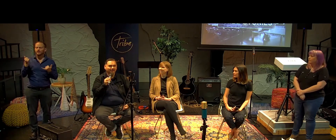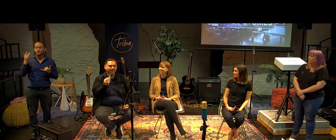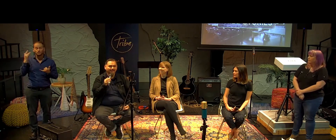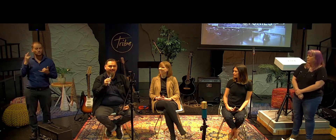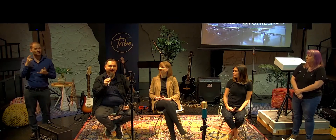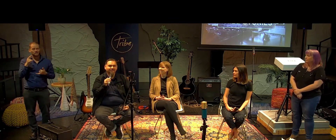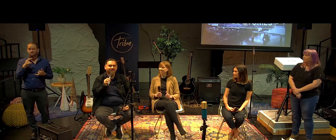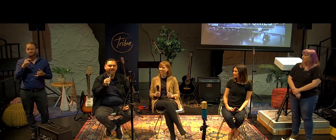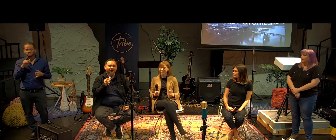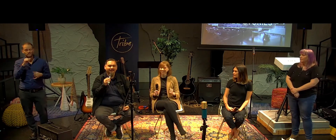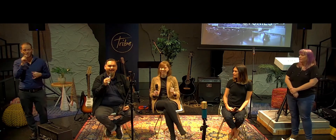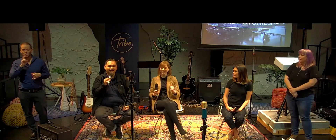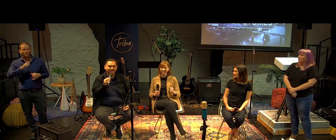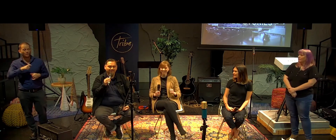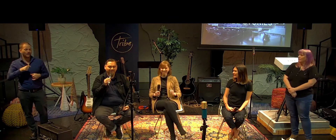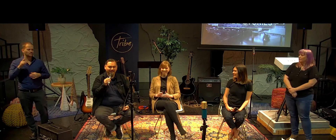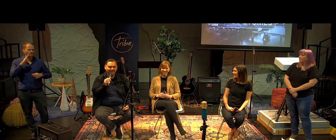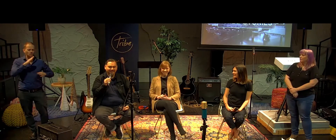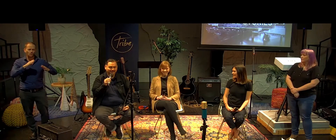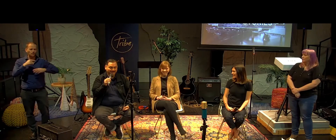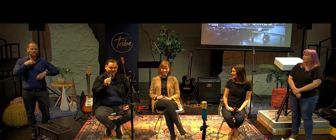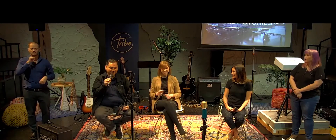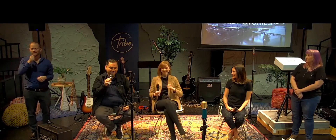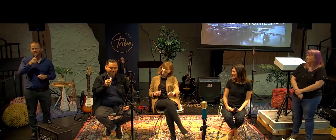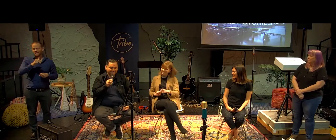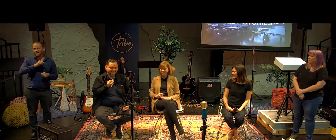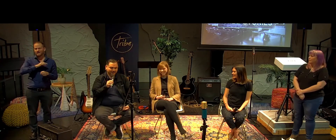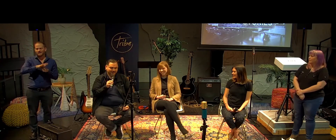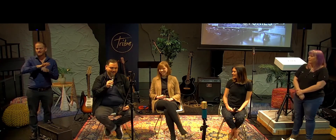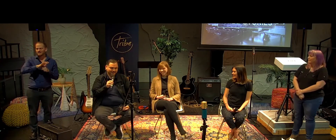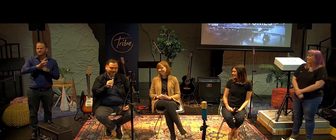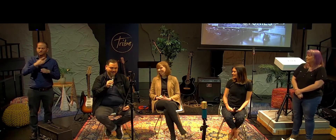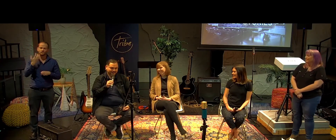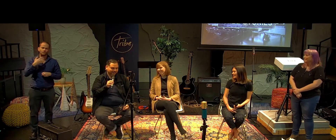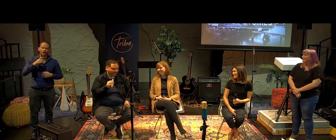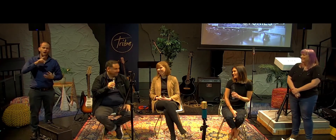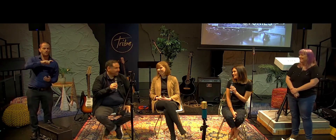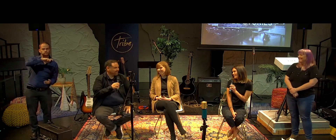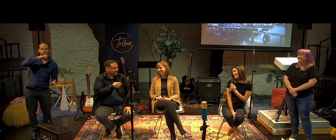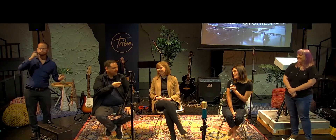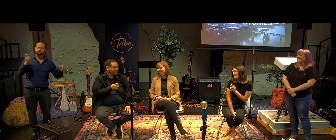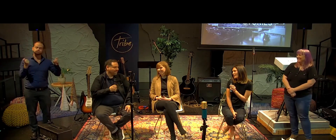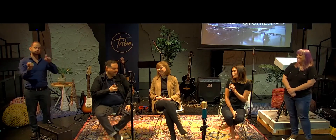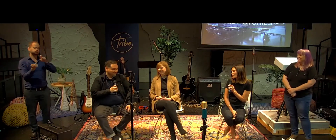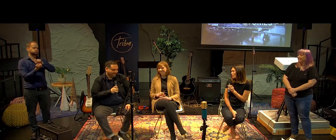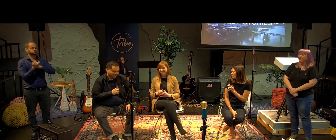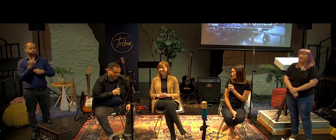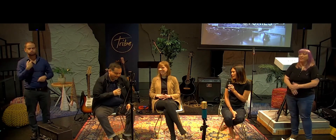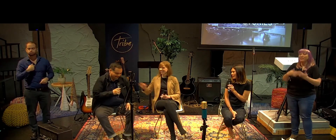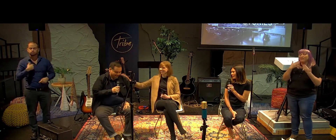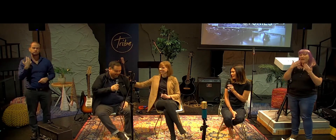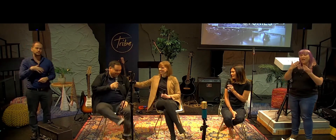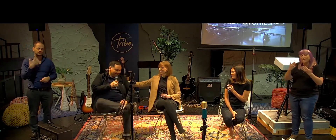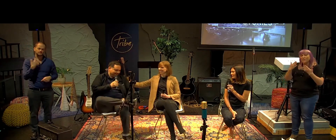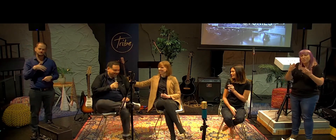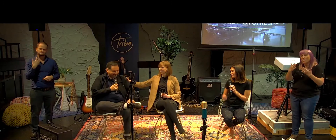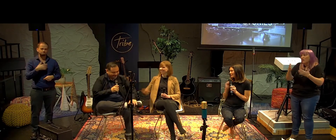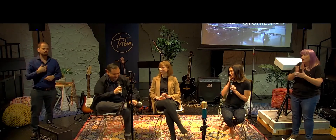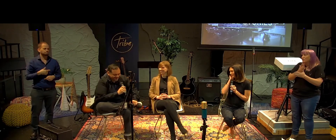not being good enough. And so, yeah, it was a really transformative experience. That's That's, thank you so much for sharing